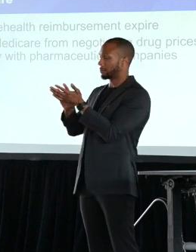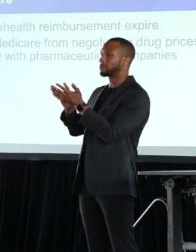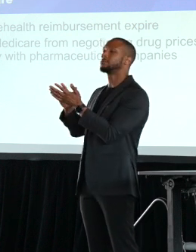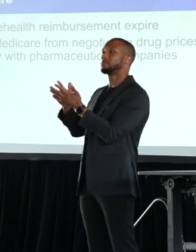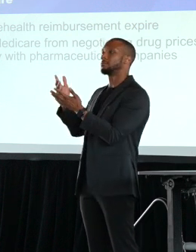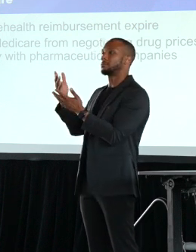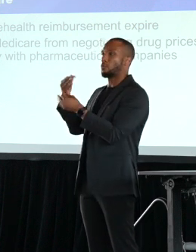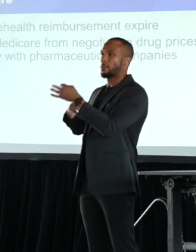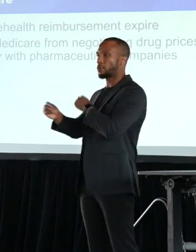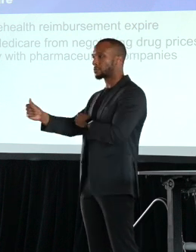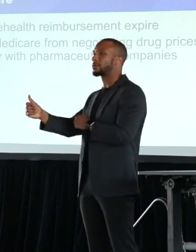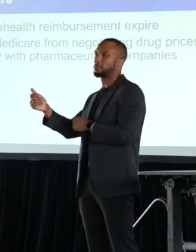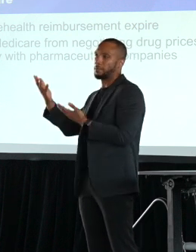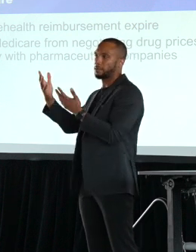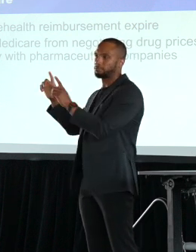under President Biden,